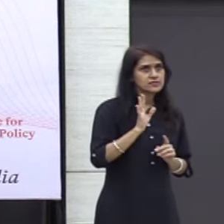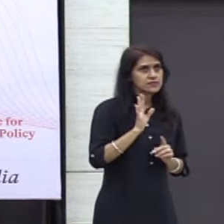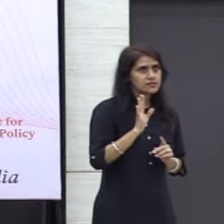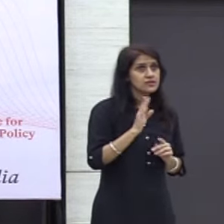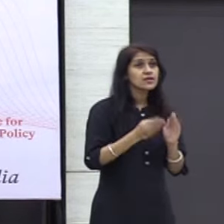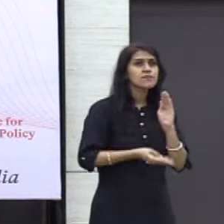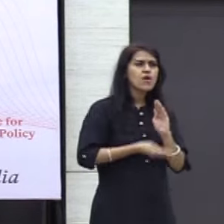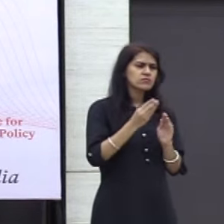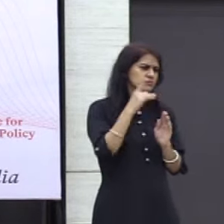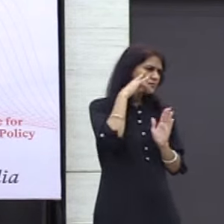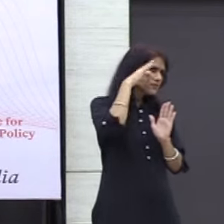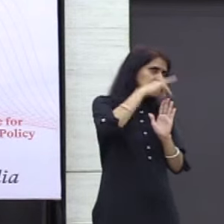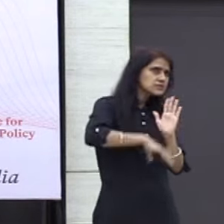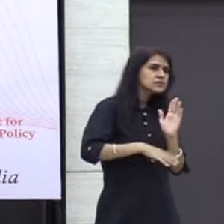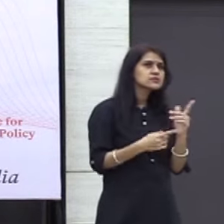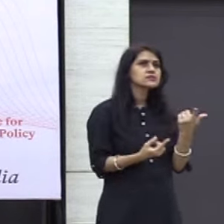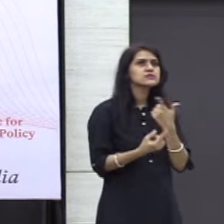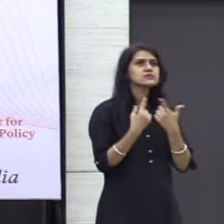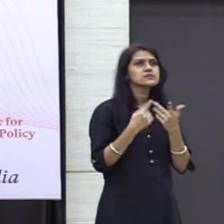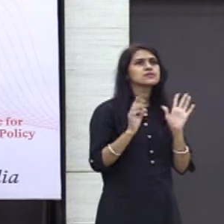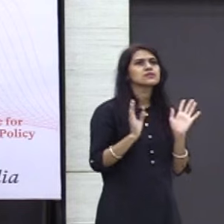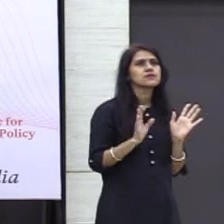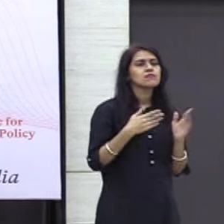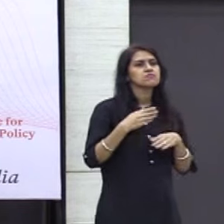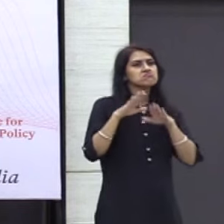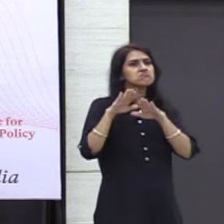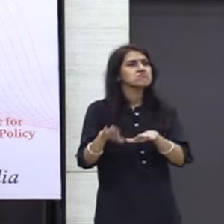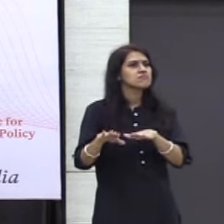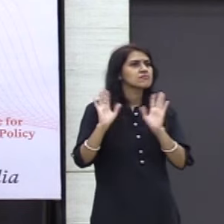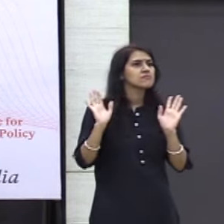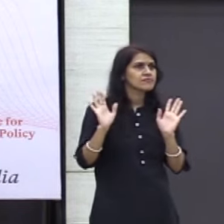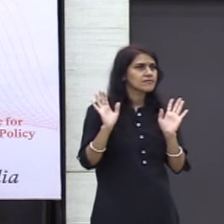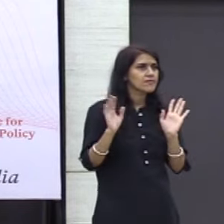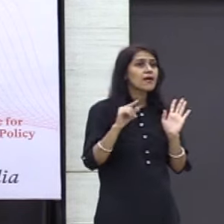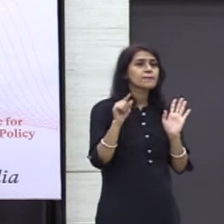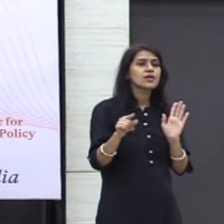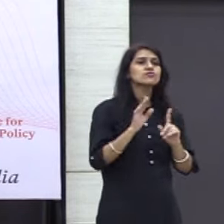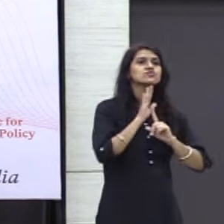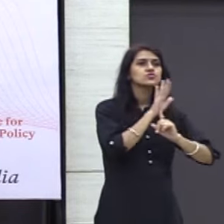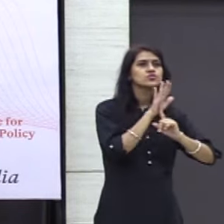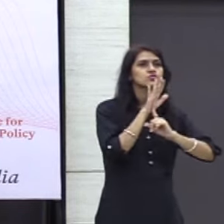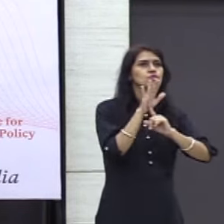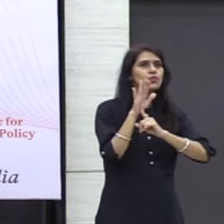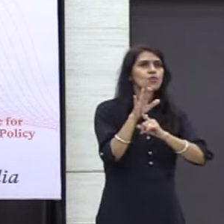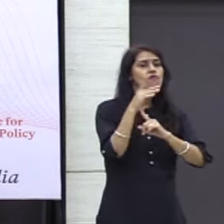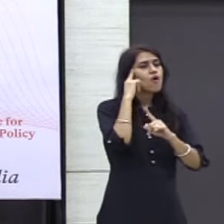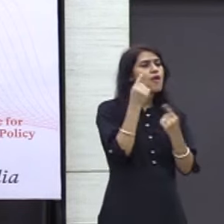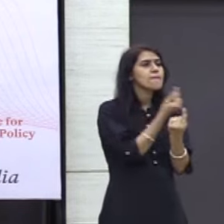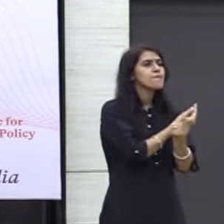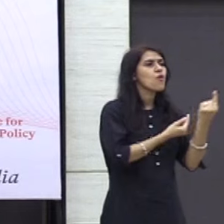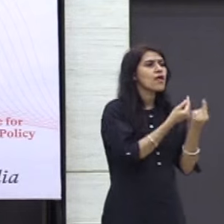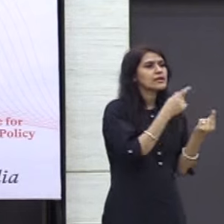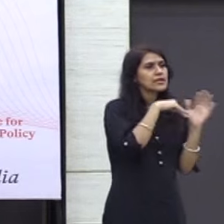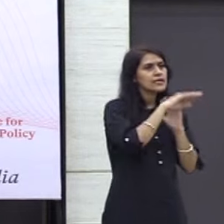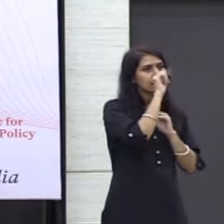extremely suspicious, which have been relied upon. All that this shows is that now politics in this country,